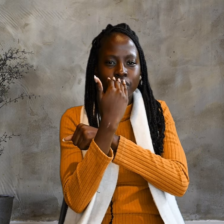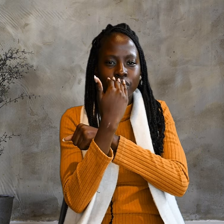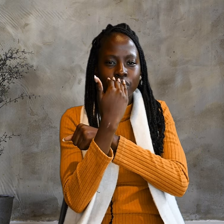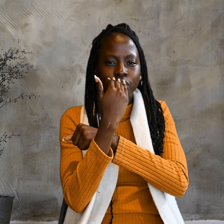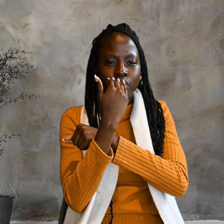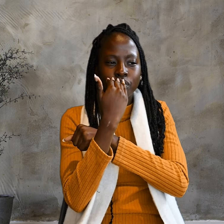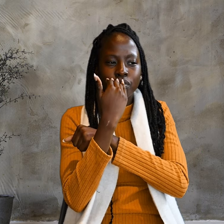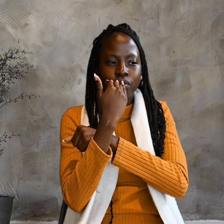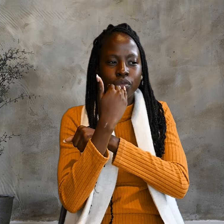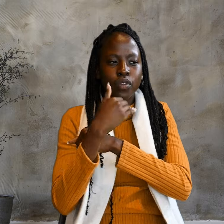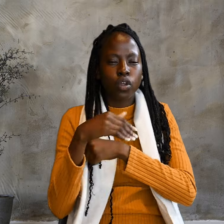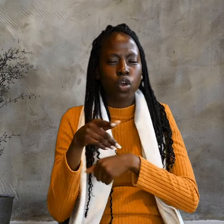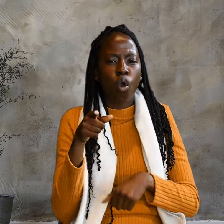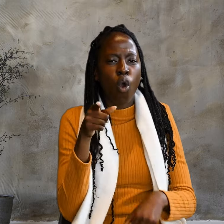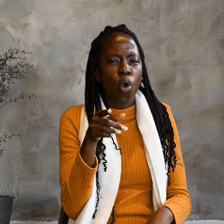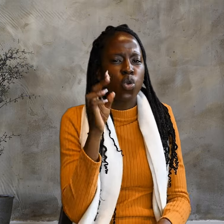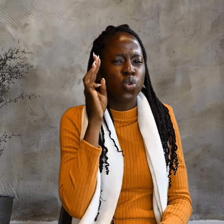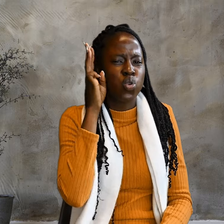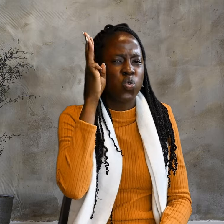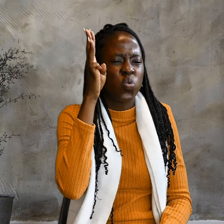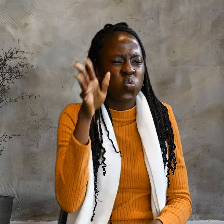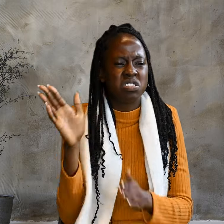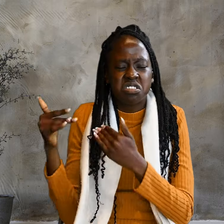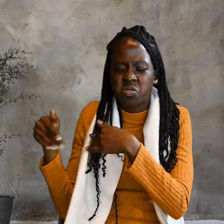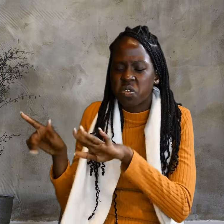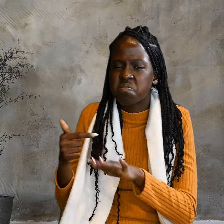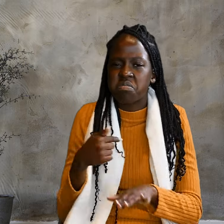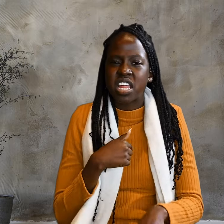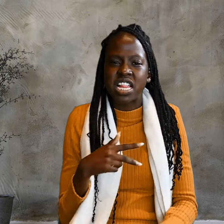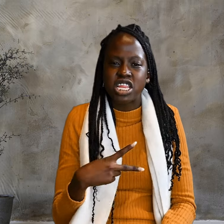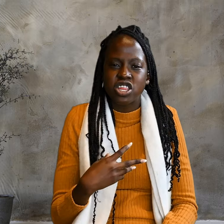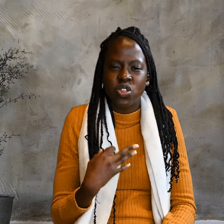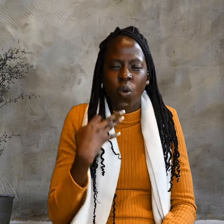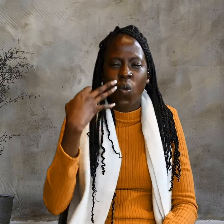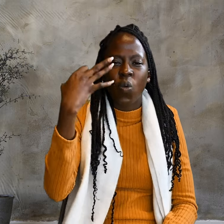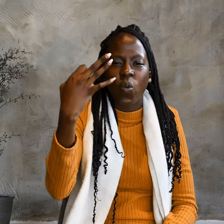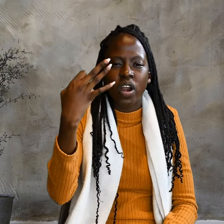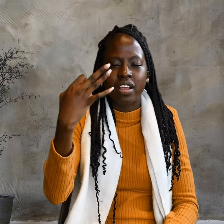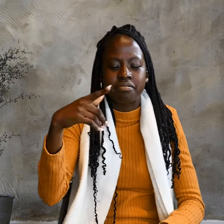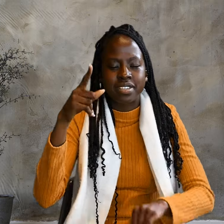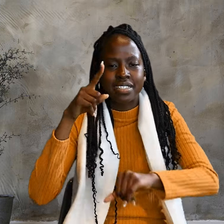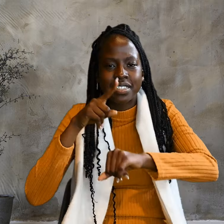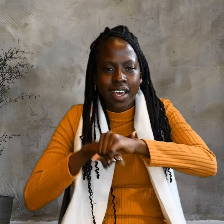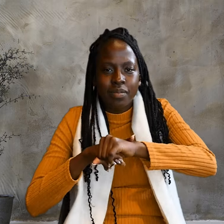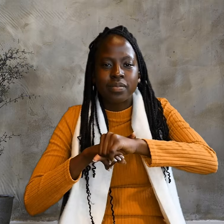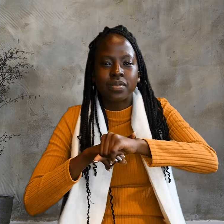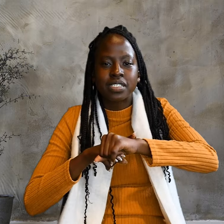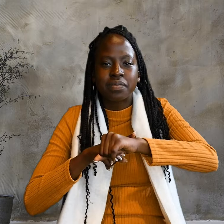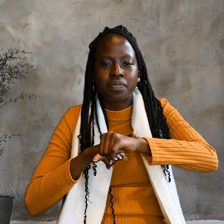before the rooster crows, you will disown me 3 times.